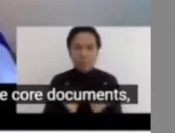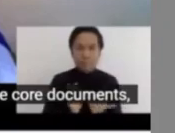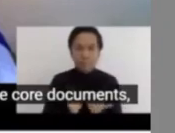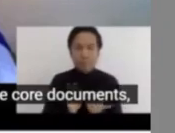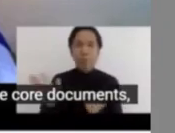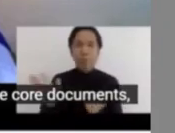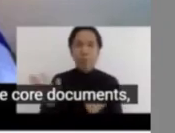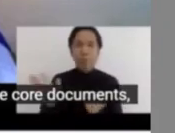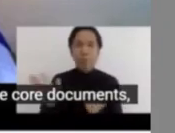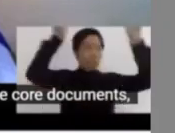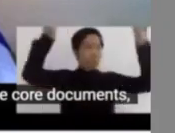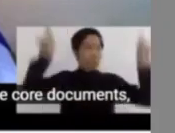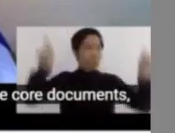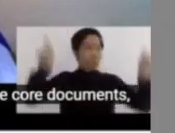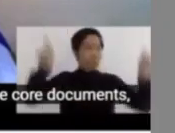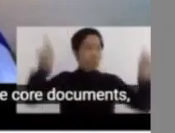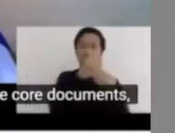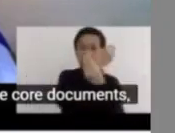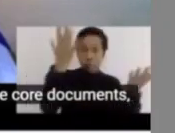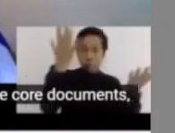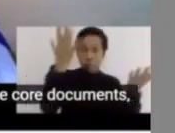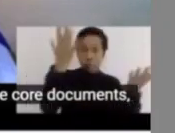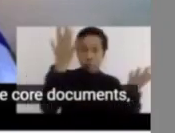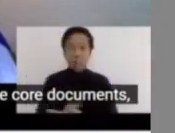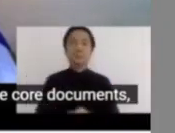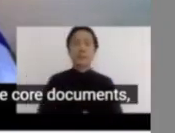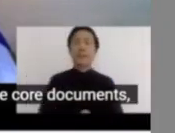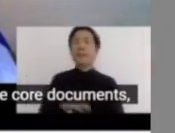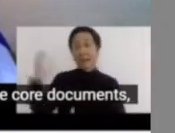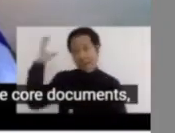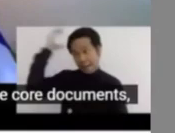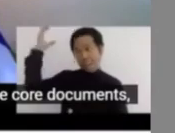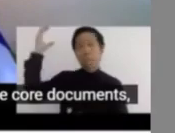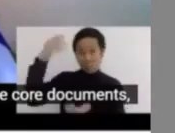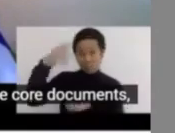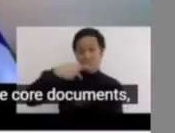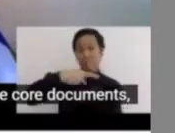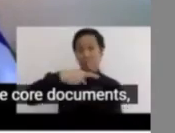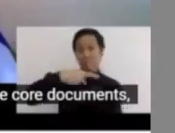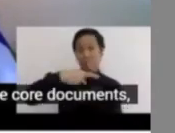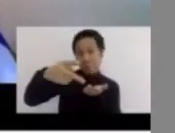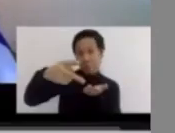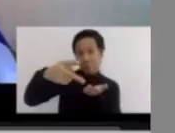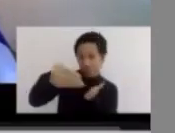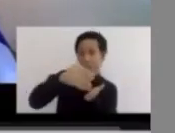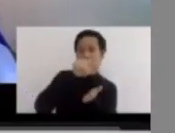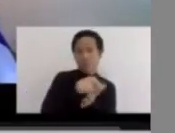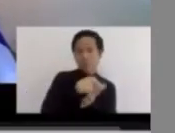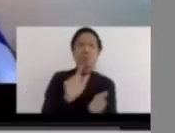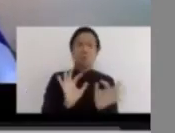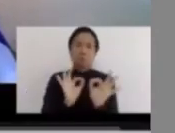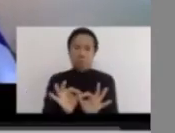versions of the core documents, and we have also partnered with UNFPA. As we know